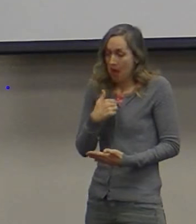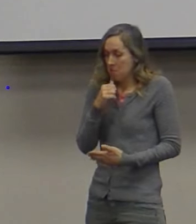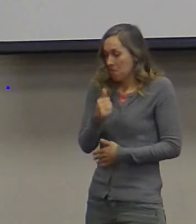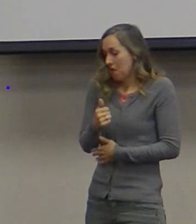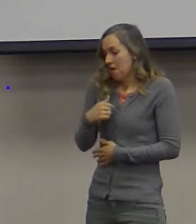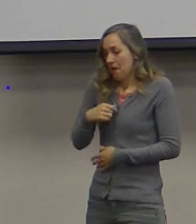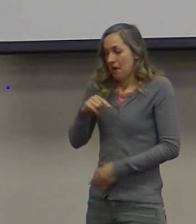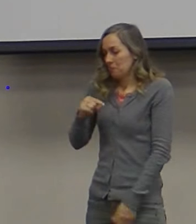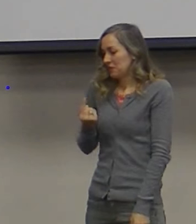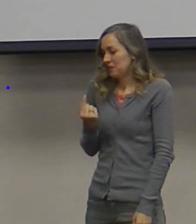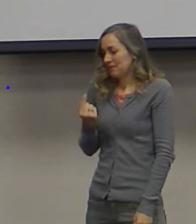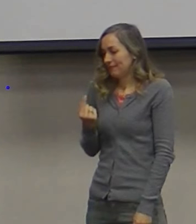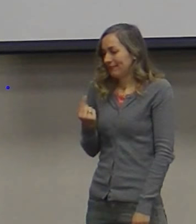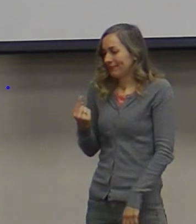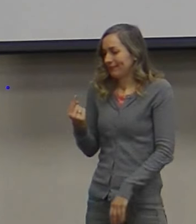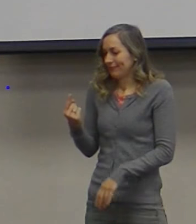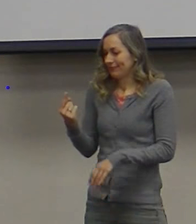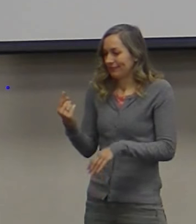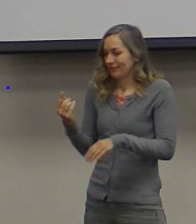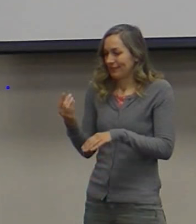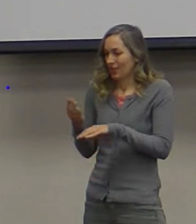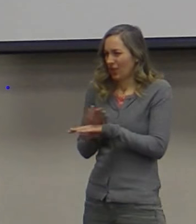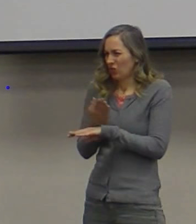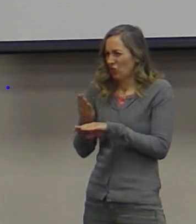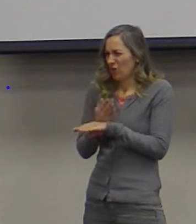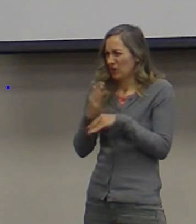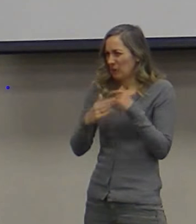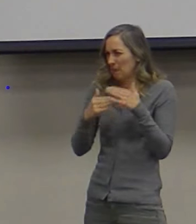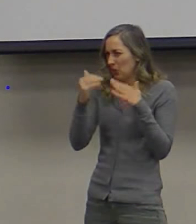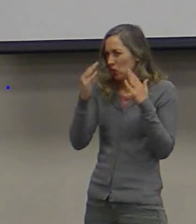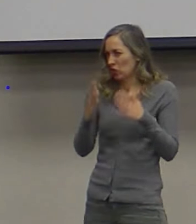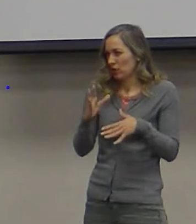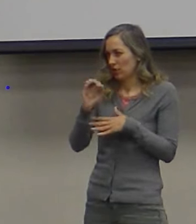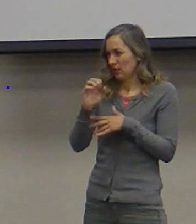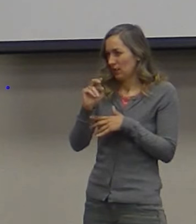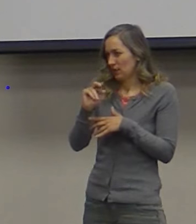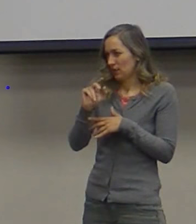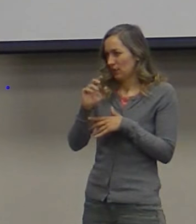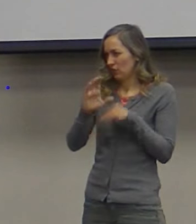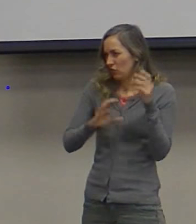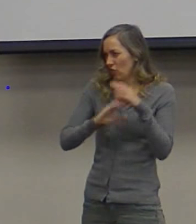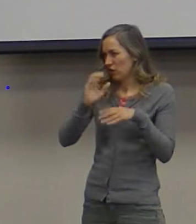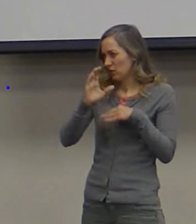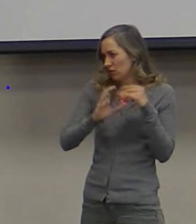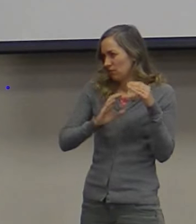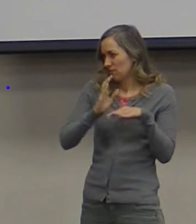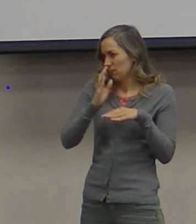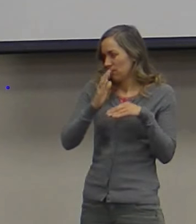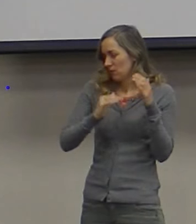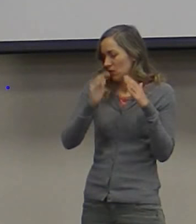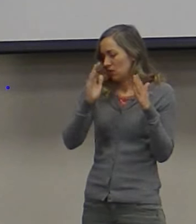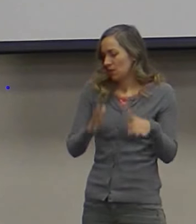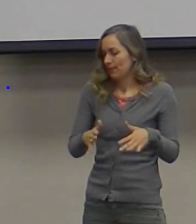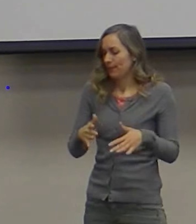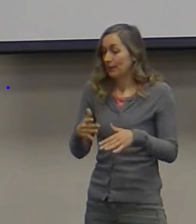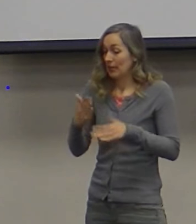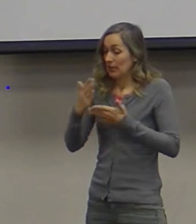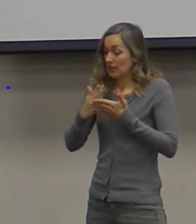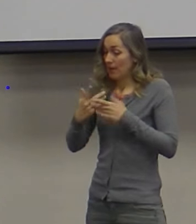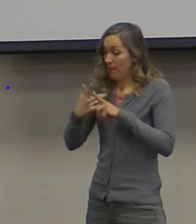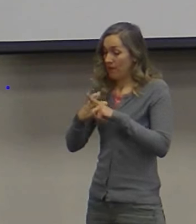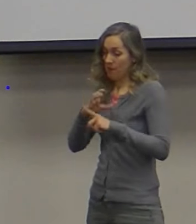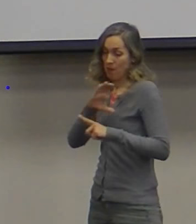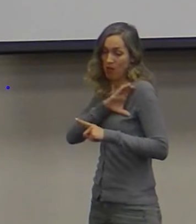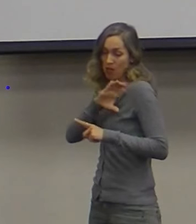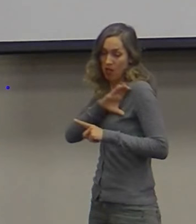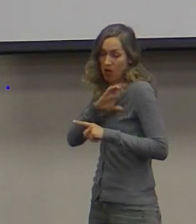just a construction worker. Some of us came from law enforcement. Some of us came from the paramedic